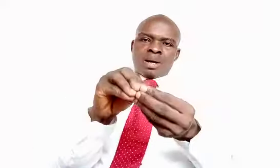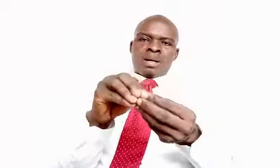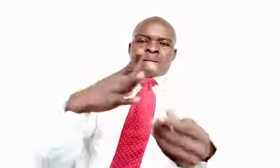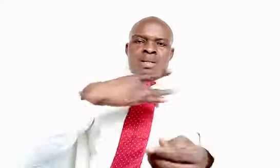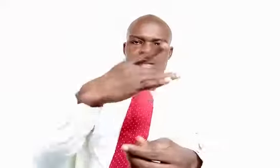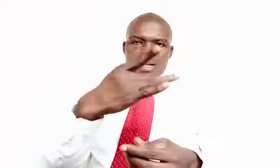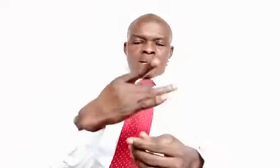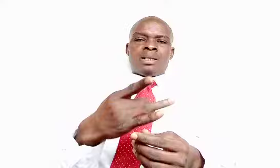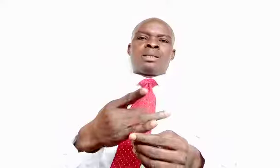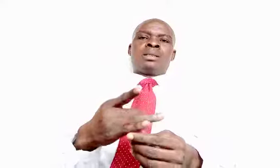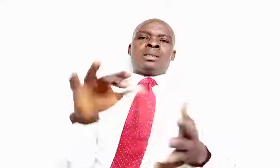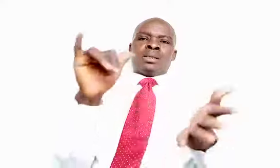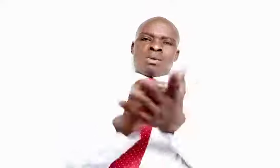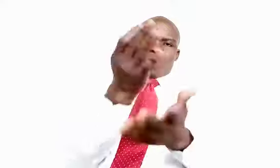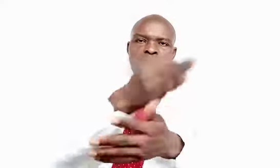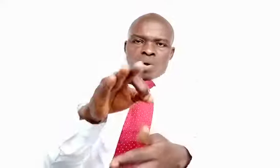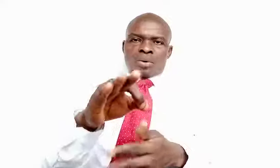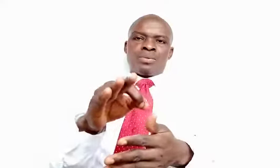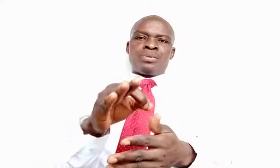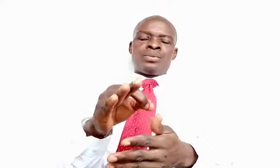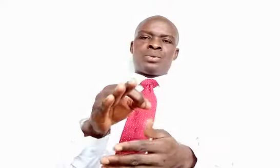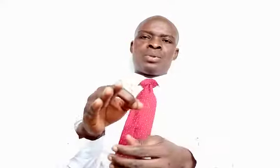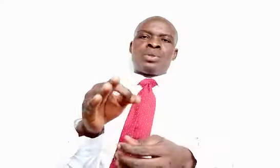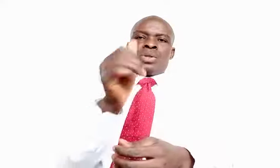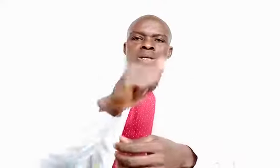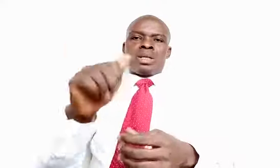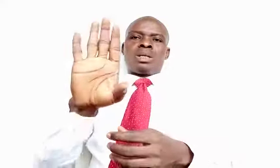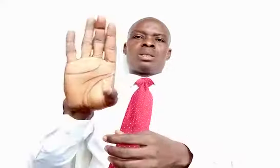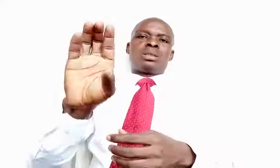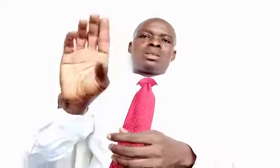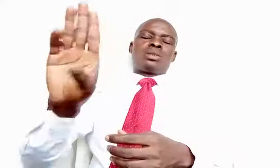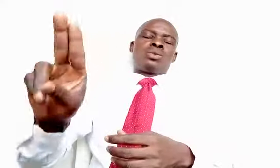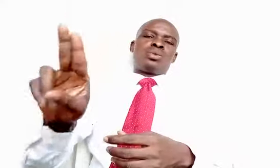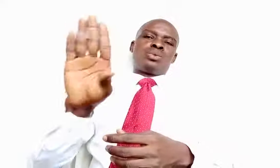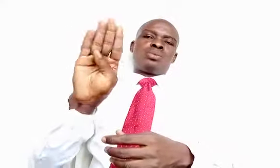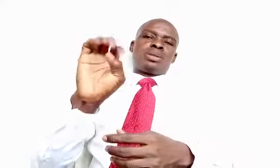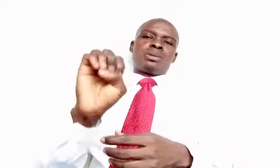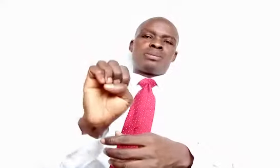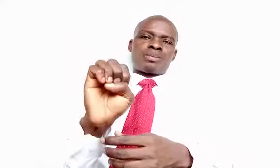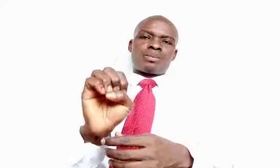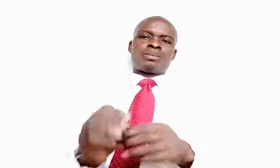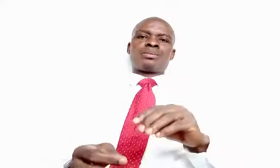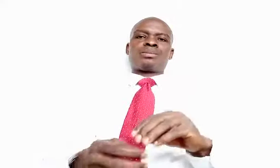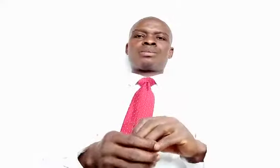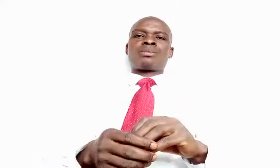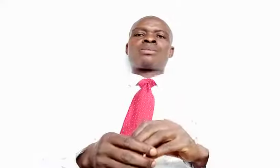that of a cube. 8